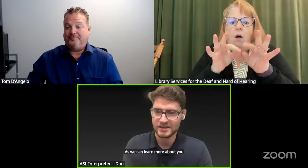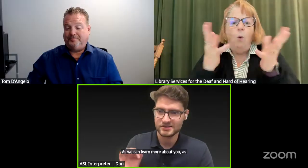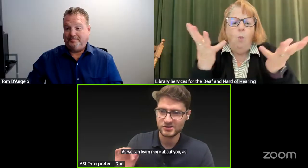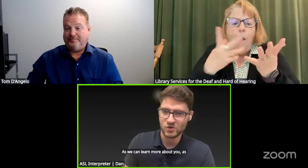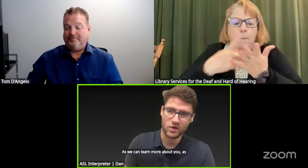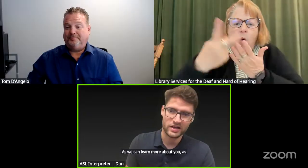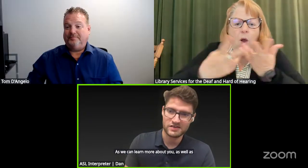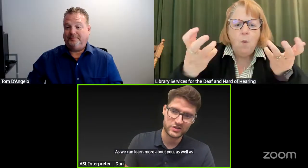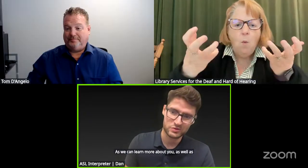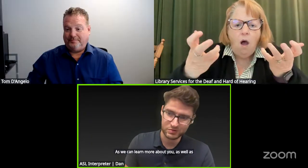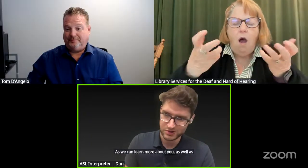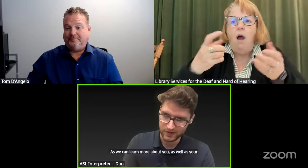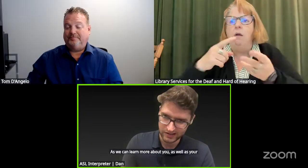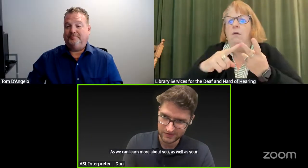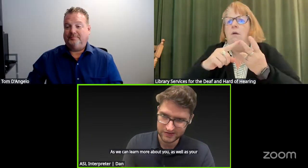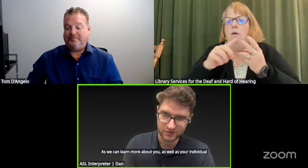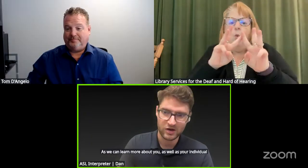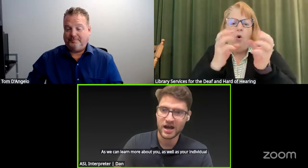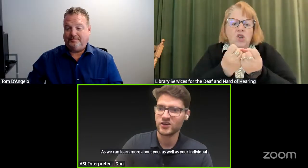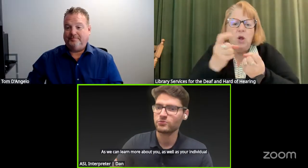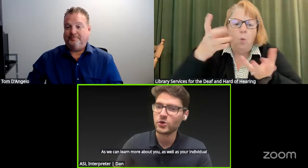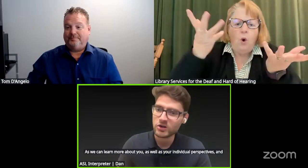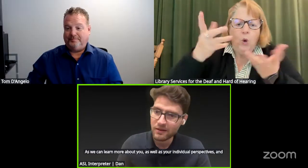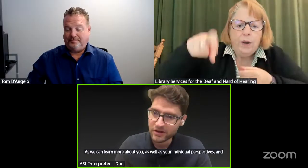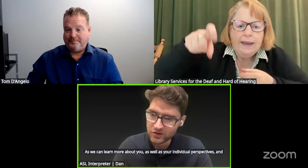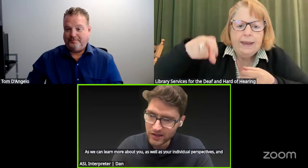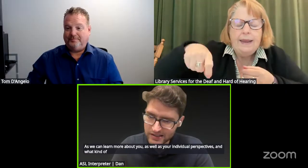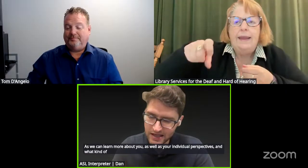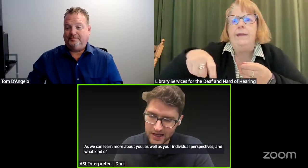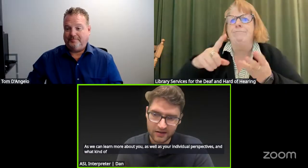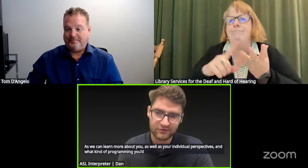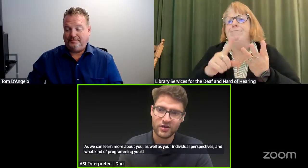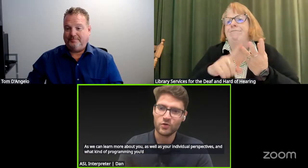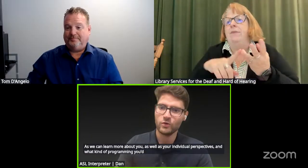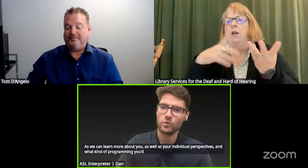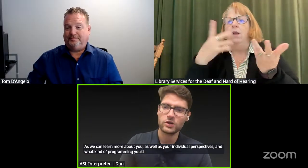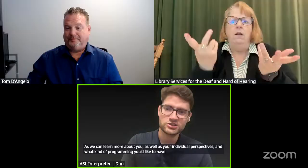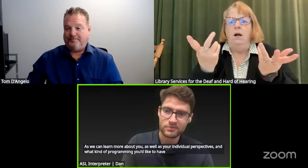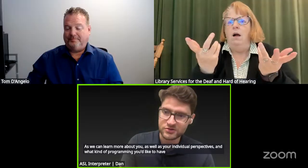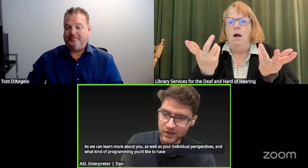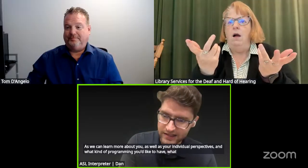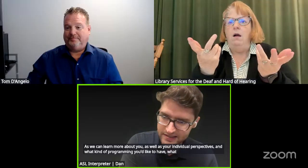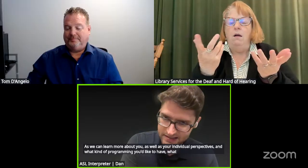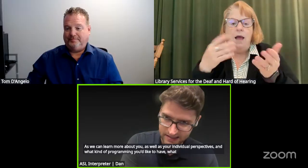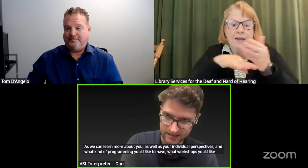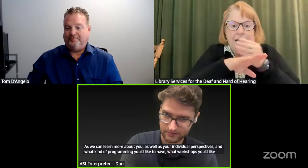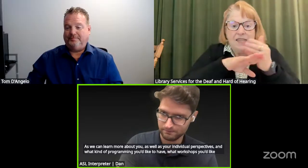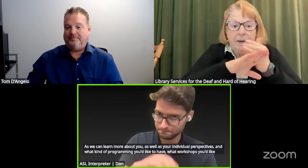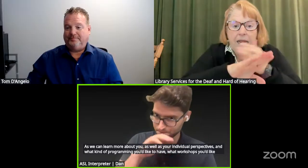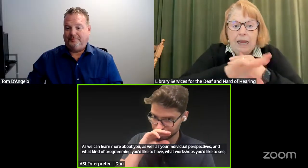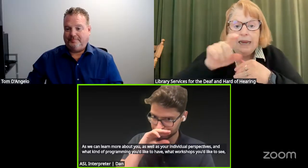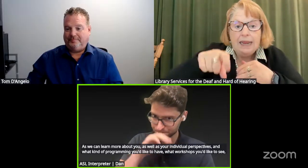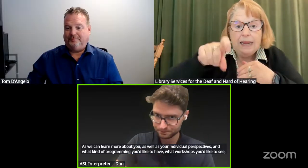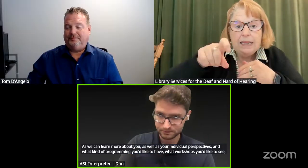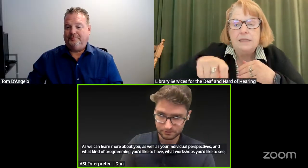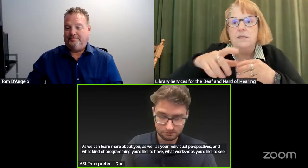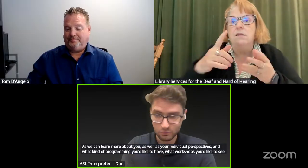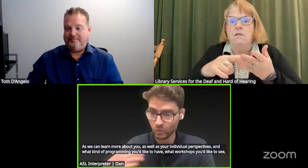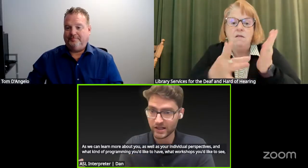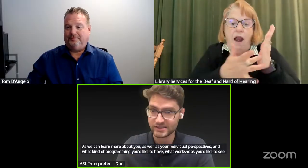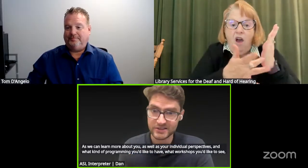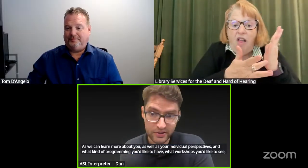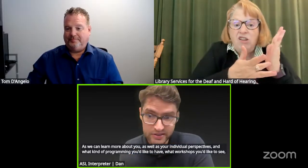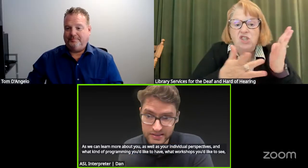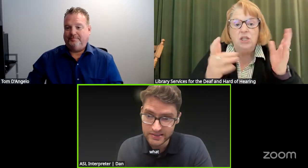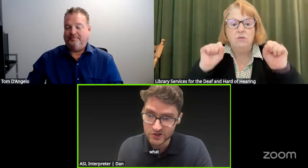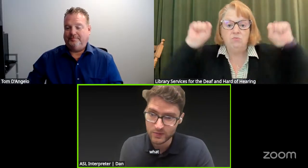well as your individual perspectives and what kind of programming you'd like to have, what workshops you'd like to see,